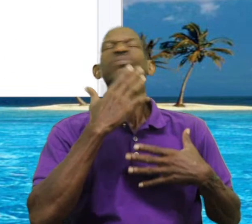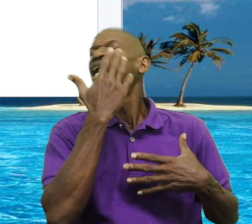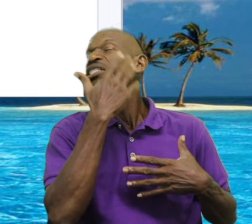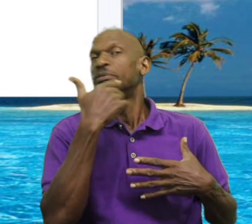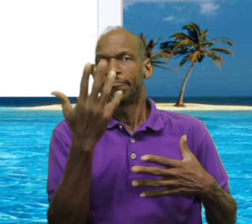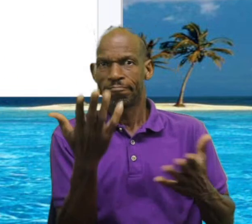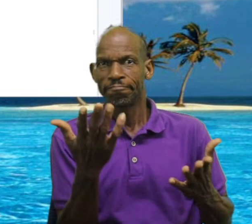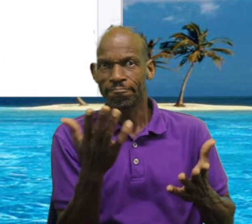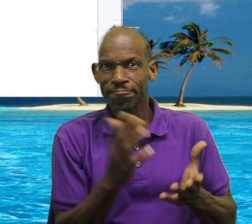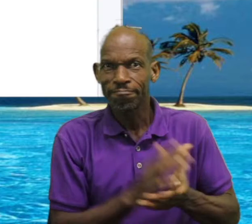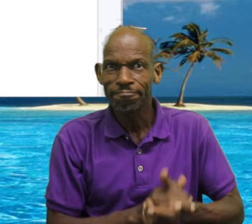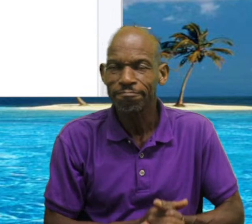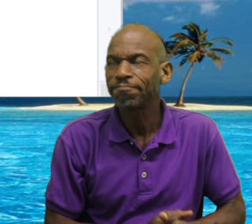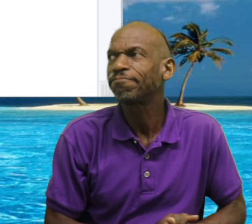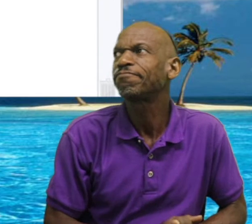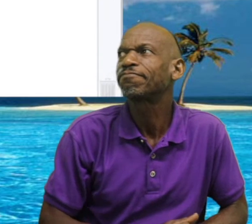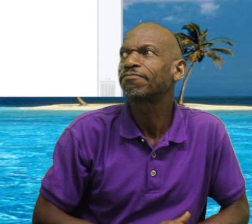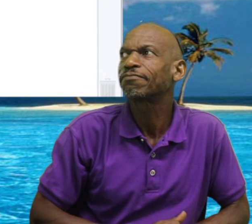handsome.